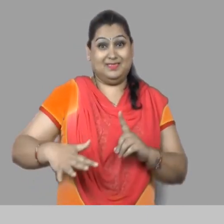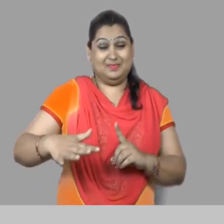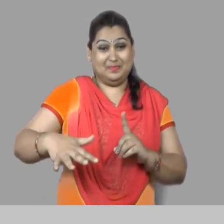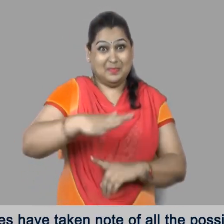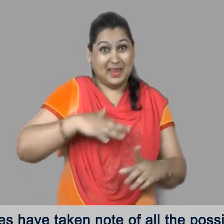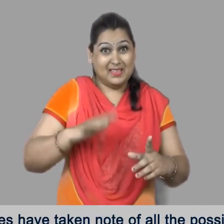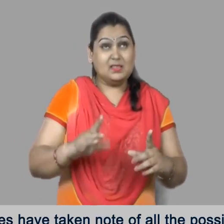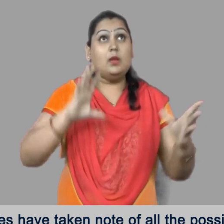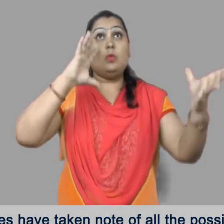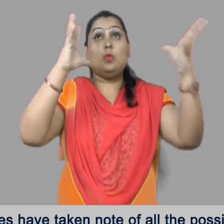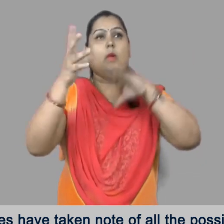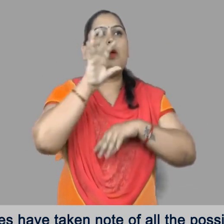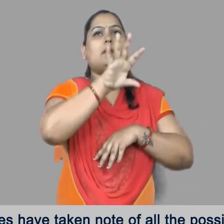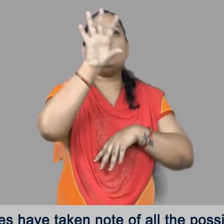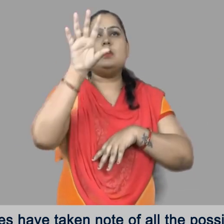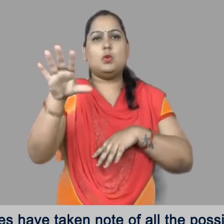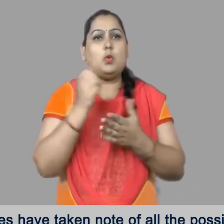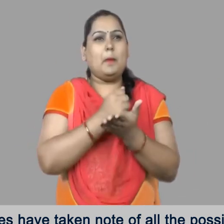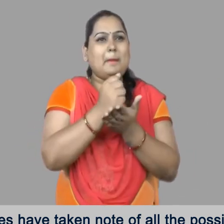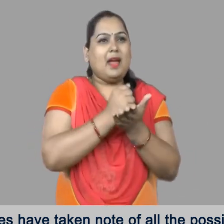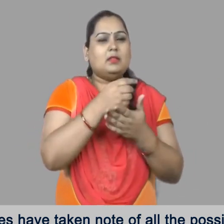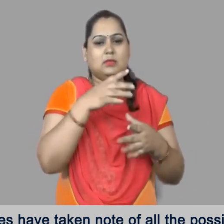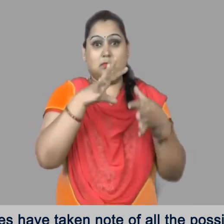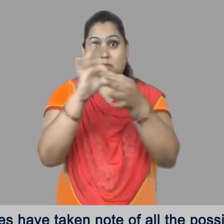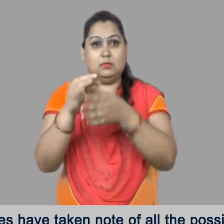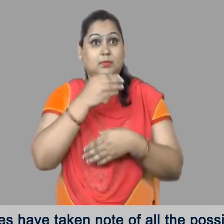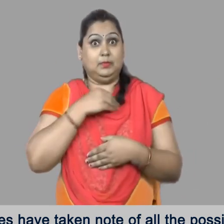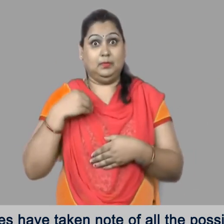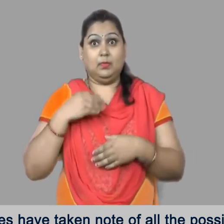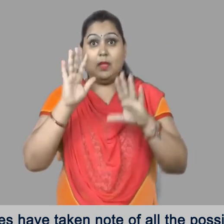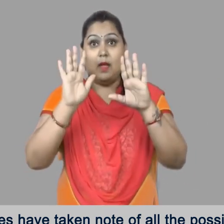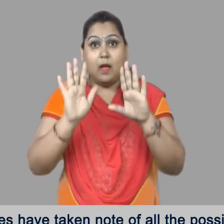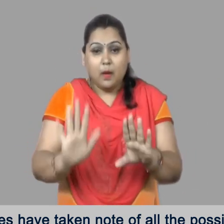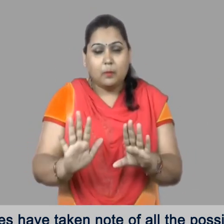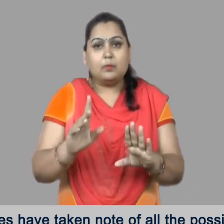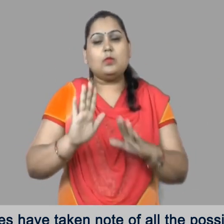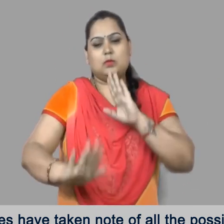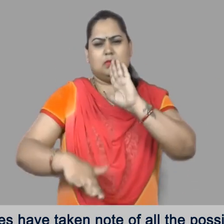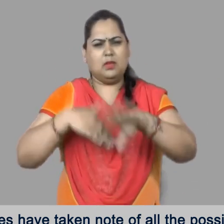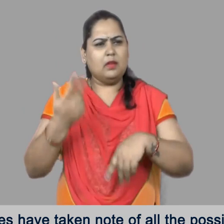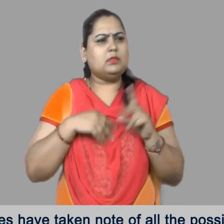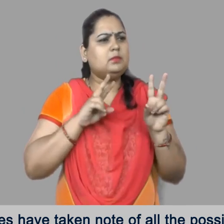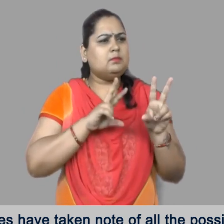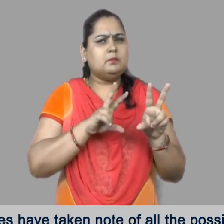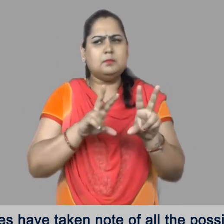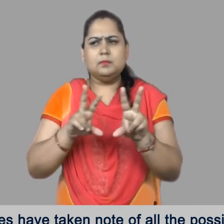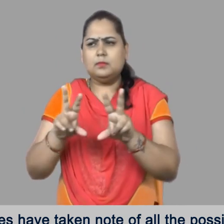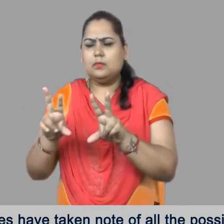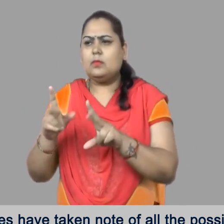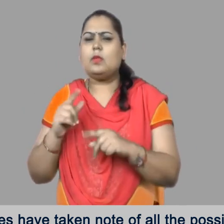The 71 pages directives have taken note of all the possibilities and